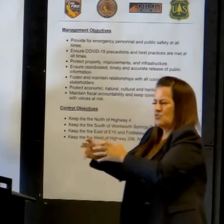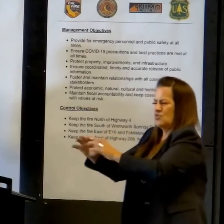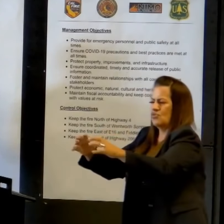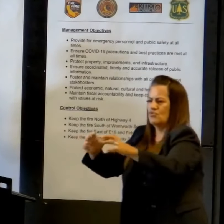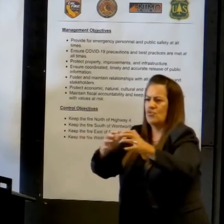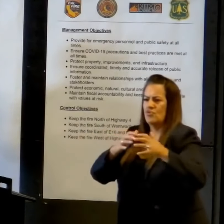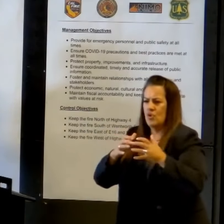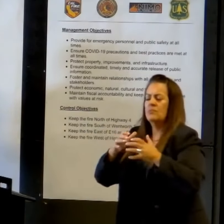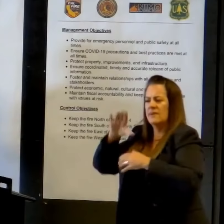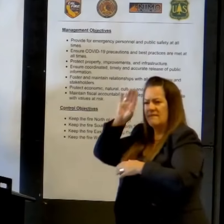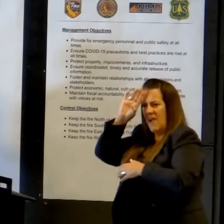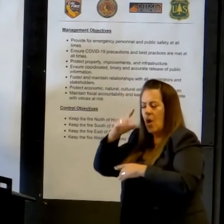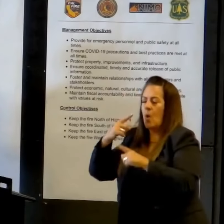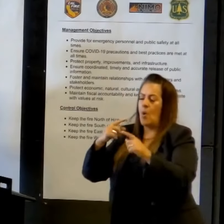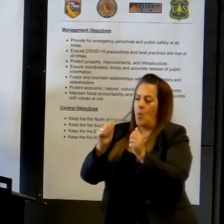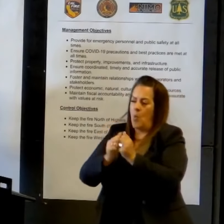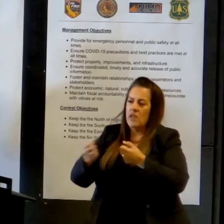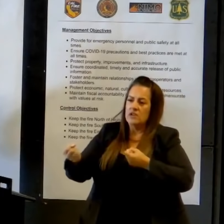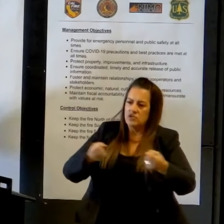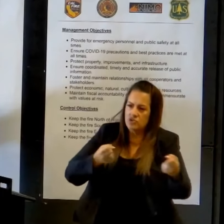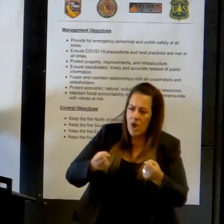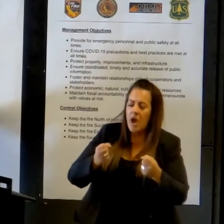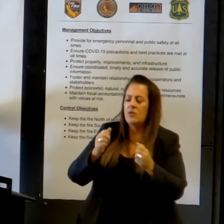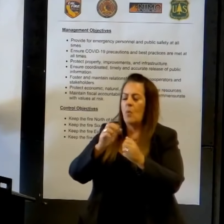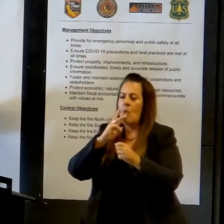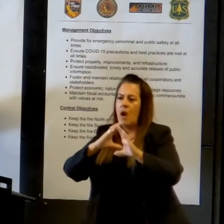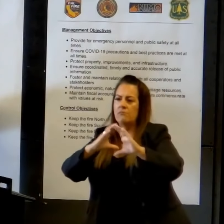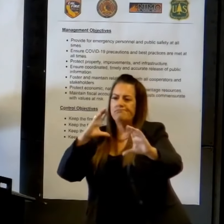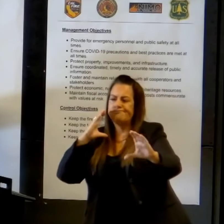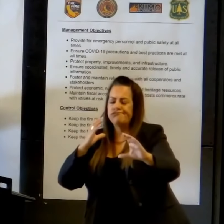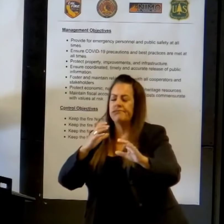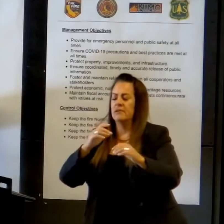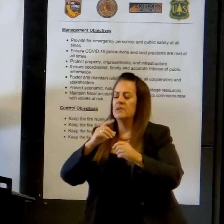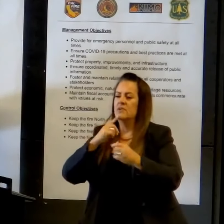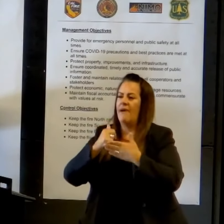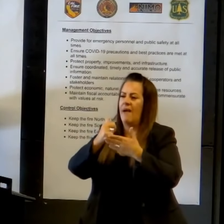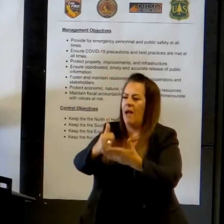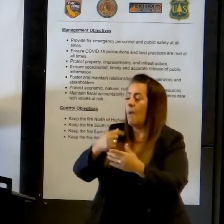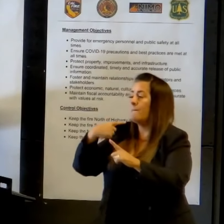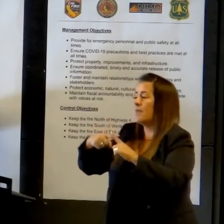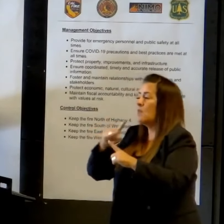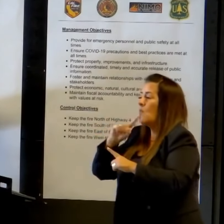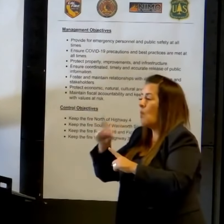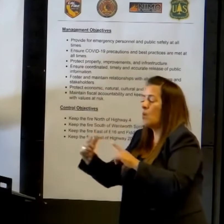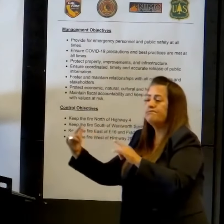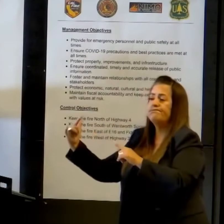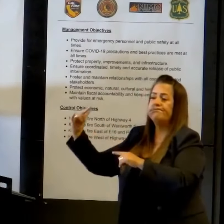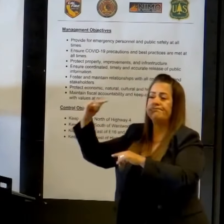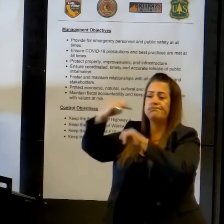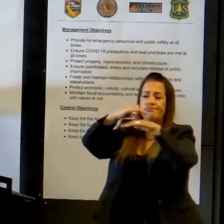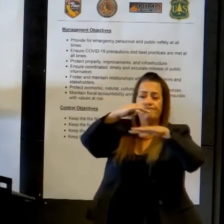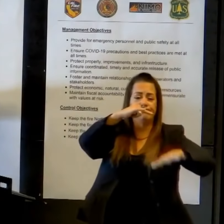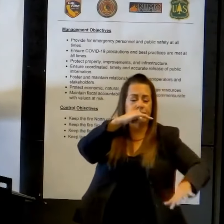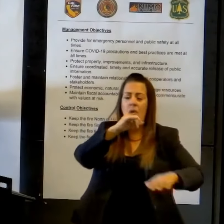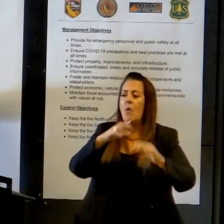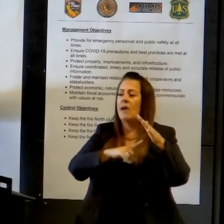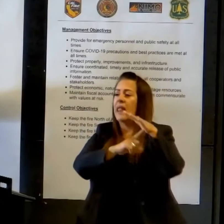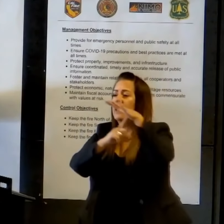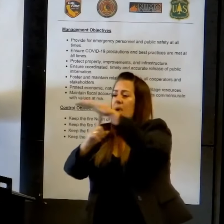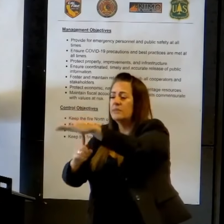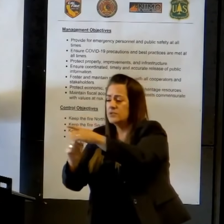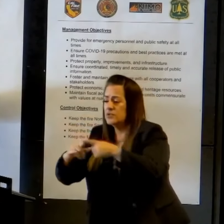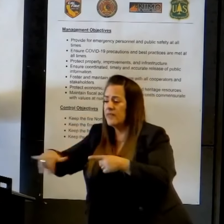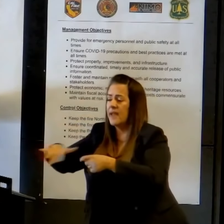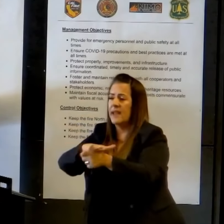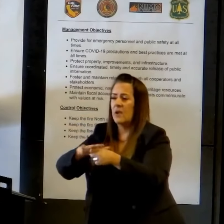and helicopters working in there right now. Currently, they've got a good plan in place trying to cut this finger off before it comes